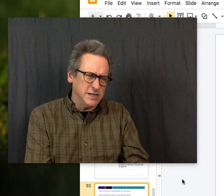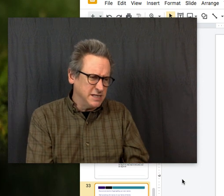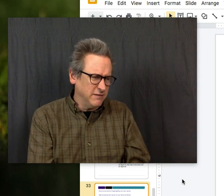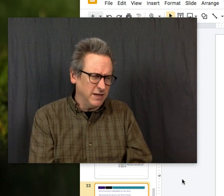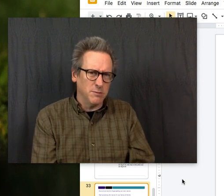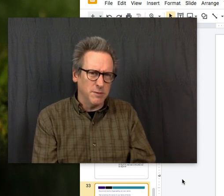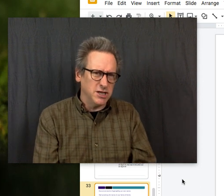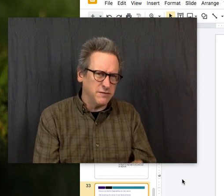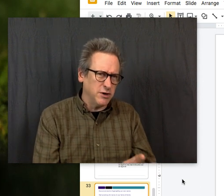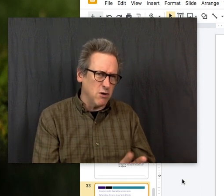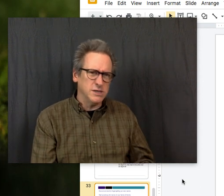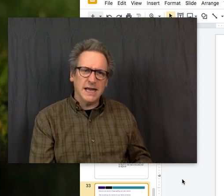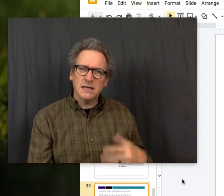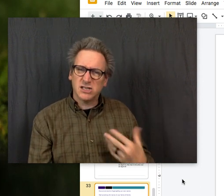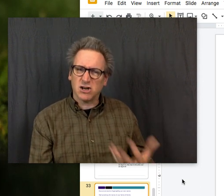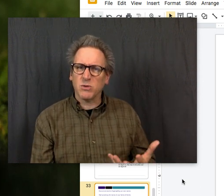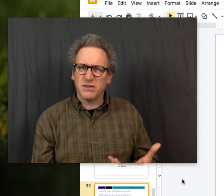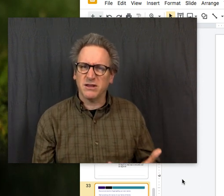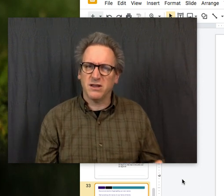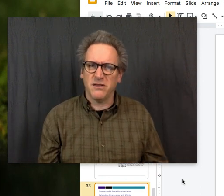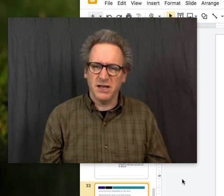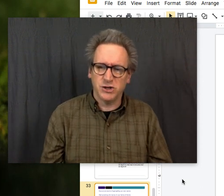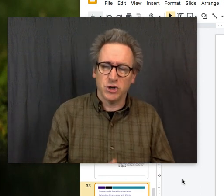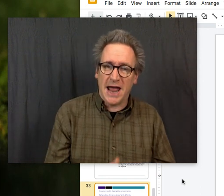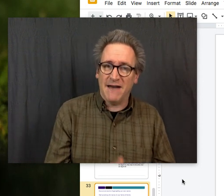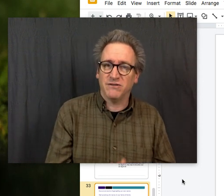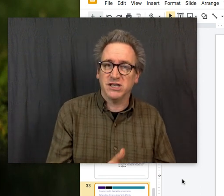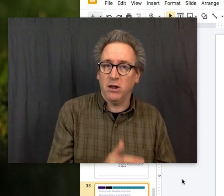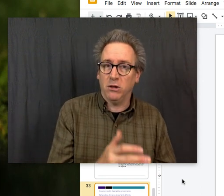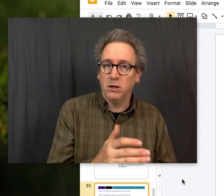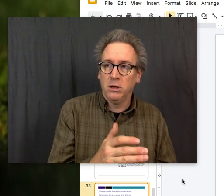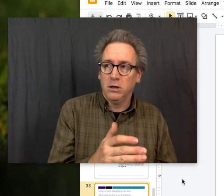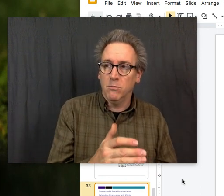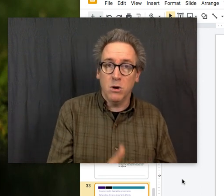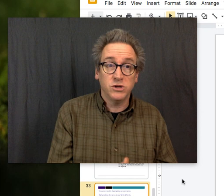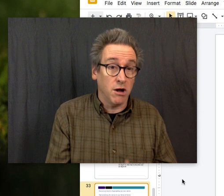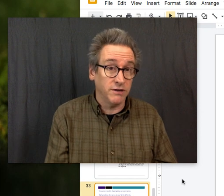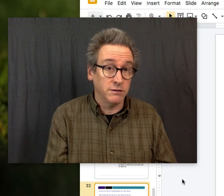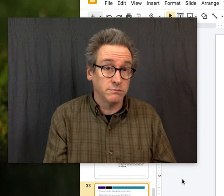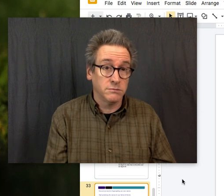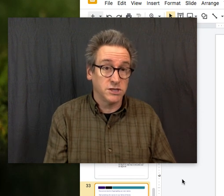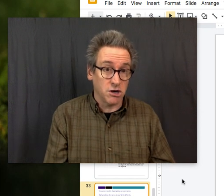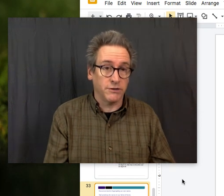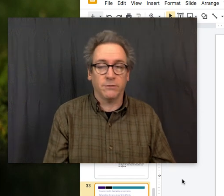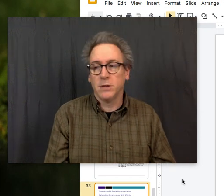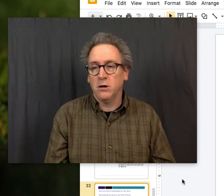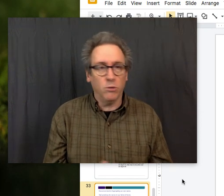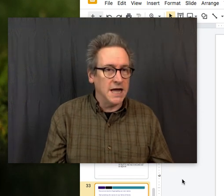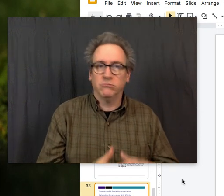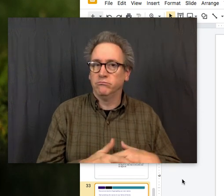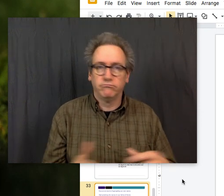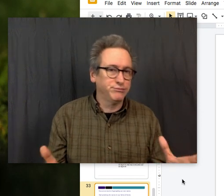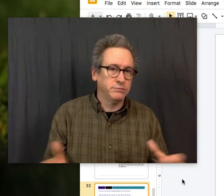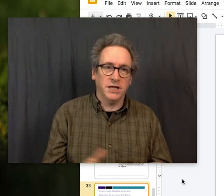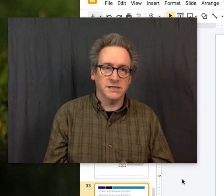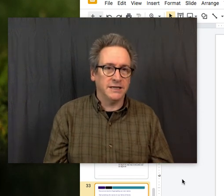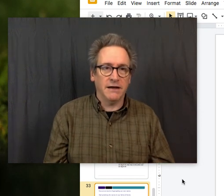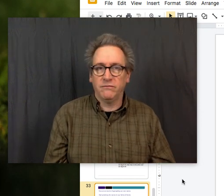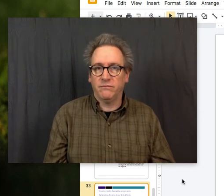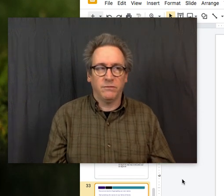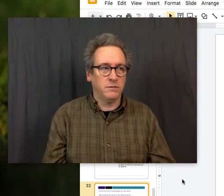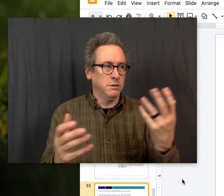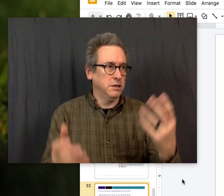names and stuff later, but just for your own sake, start with the things you're going to have to spell most often. Start there. Hometown, things